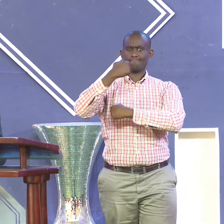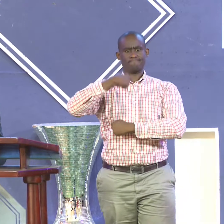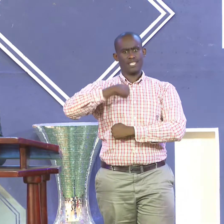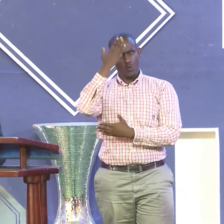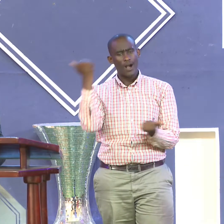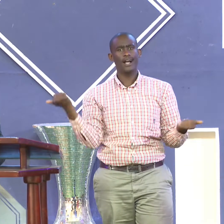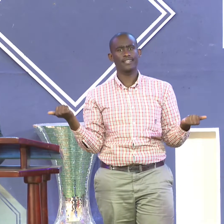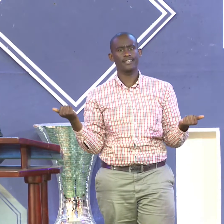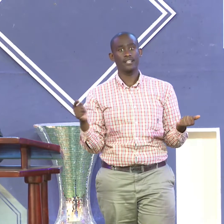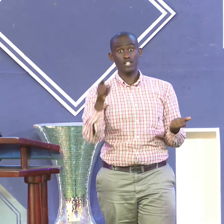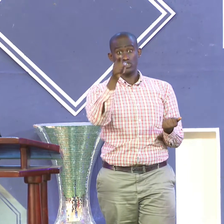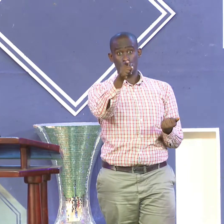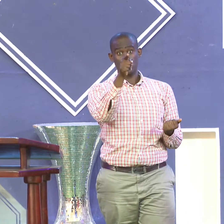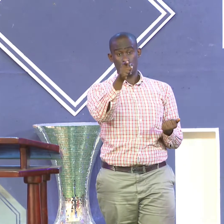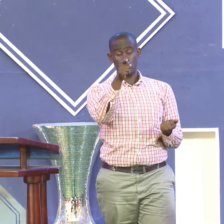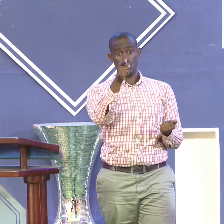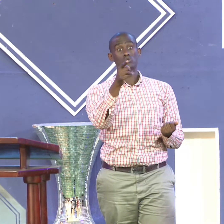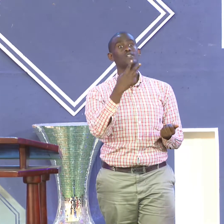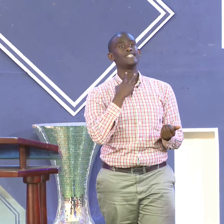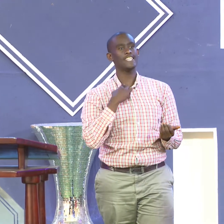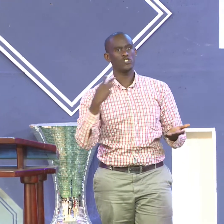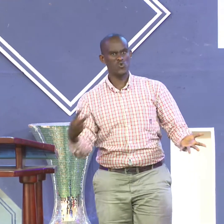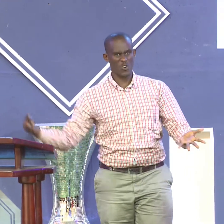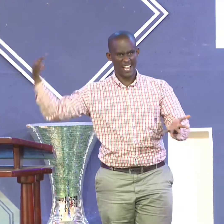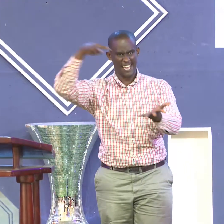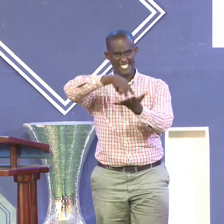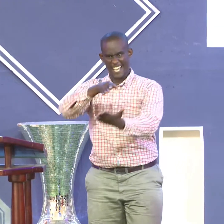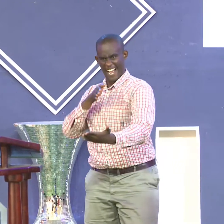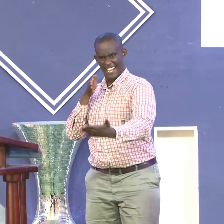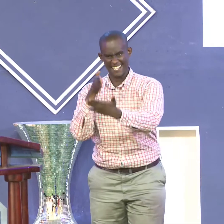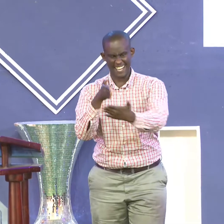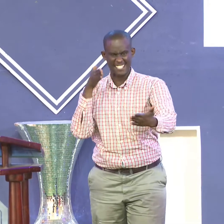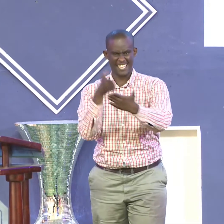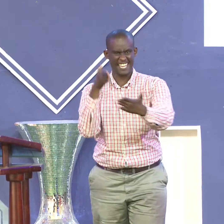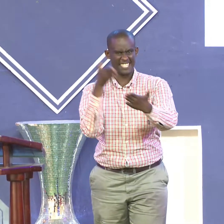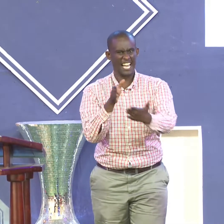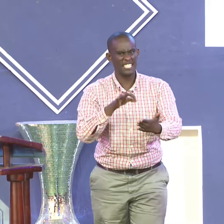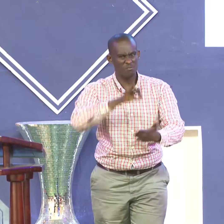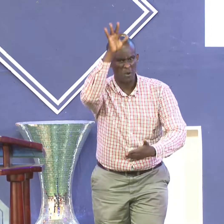overcomes you. It overcomes us. We need to rise against that spirit.